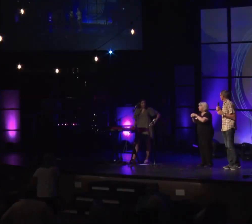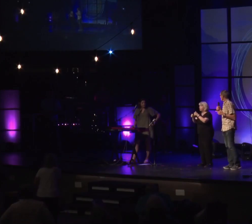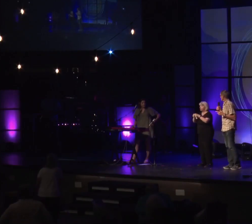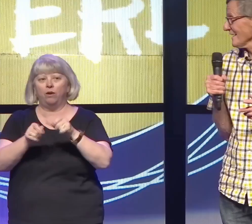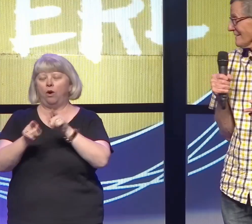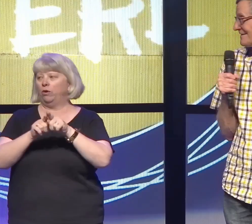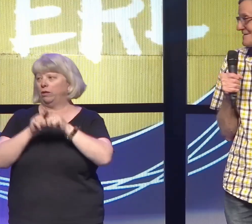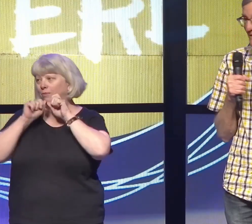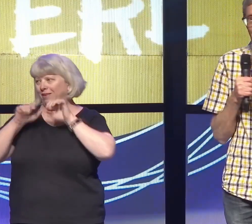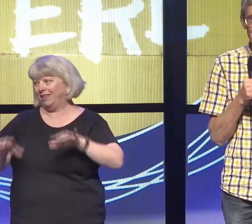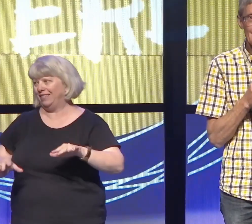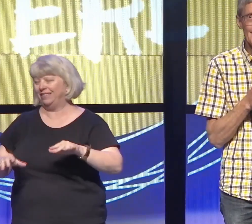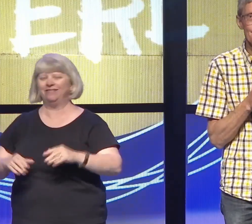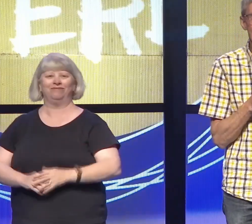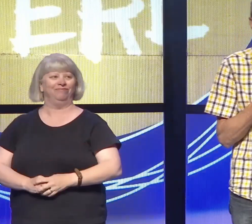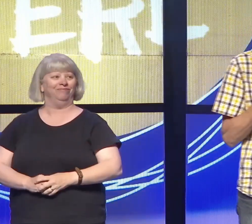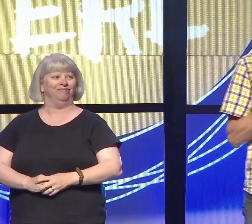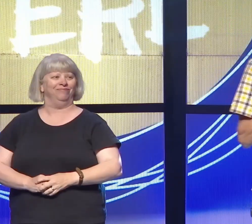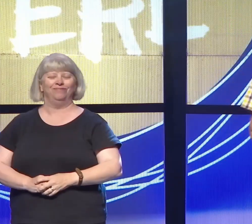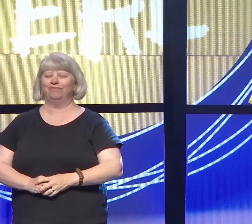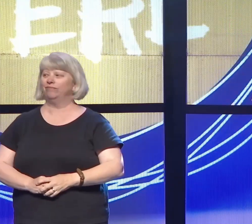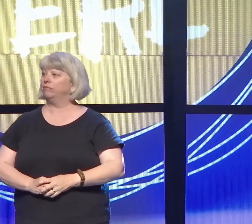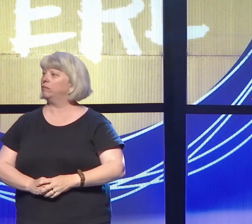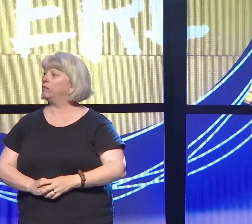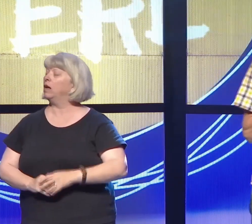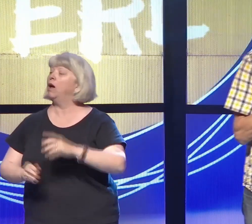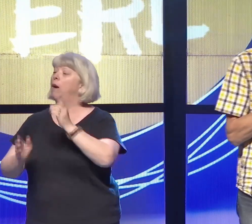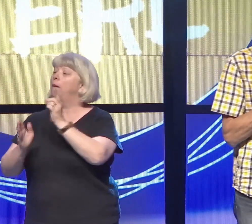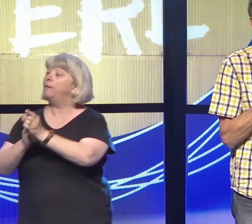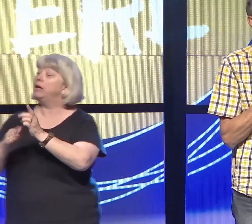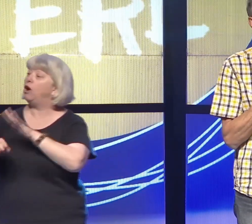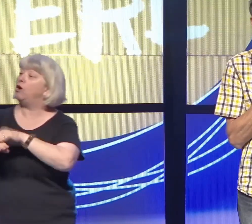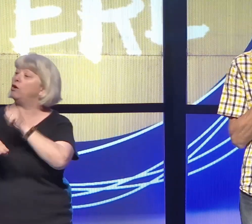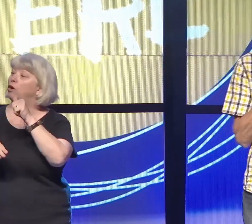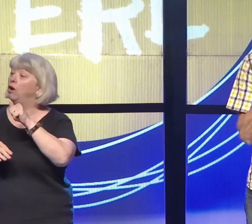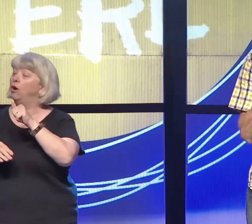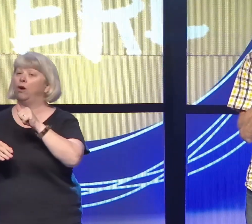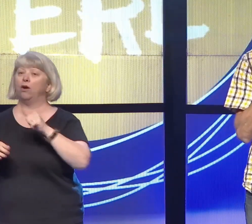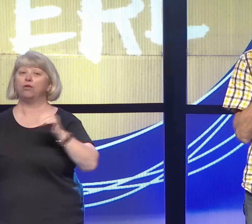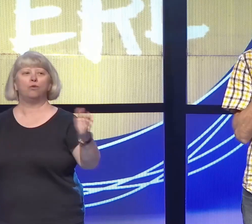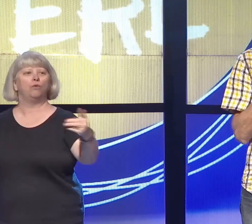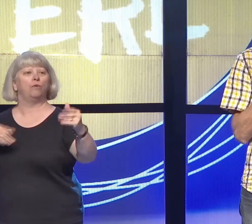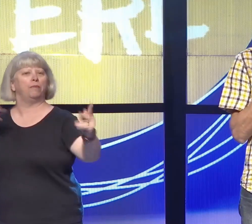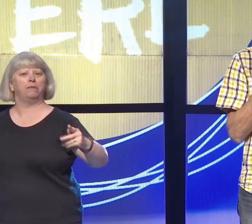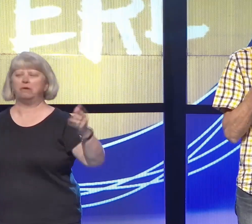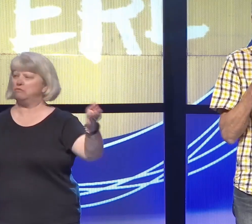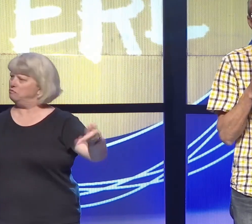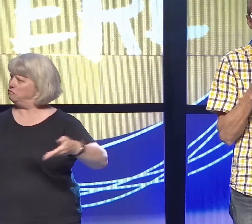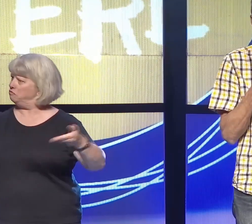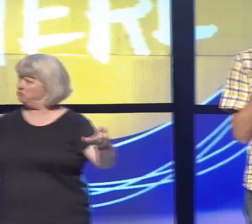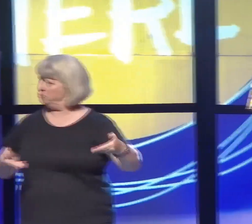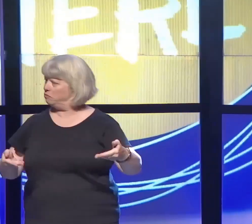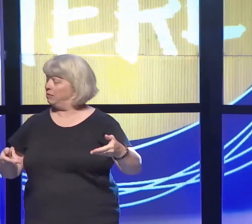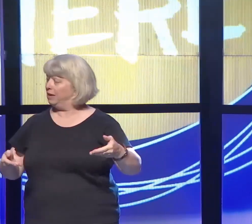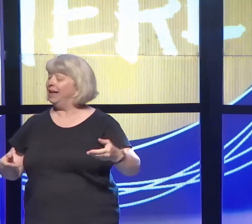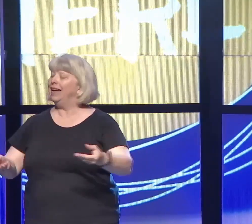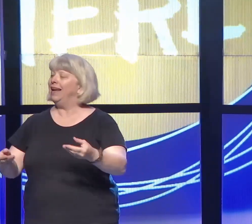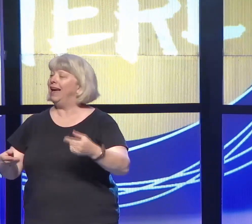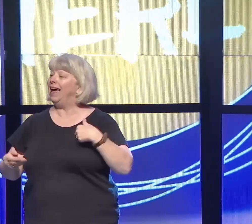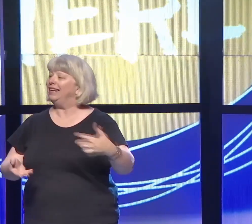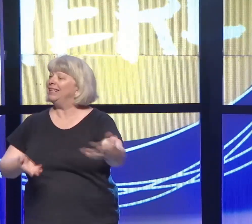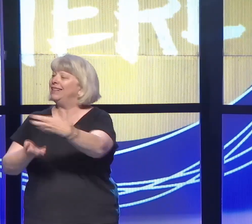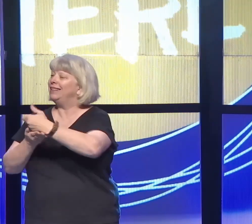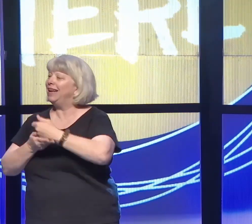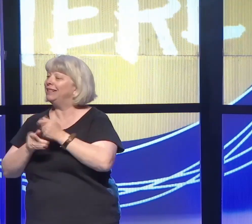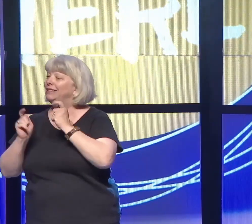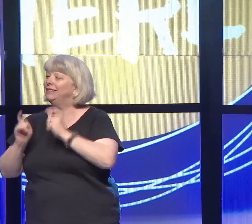we have a blessing. Is that right? Yeah. In just a minute, I'm going to call the room host to come forward. You can have a seat and receive our donations and our